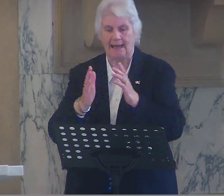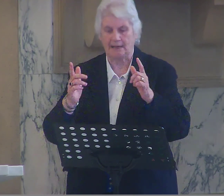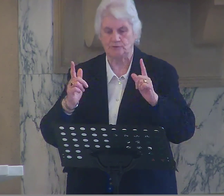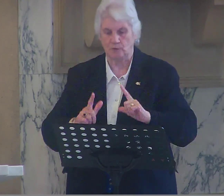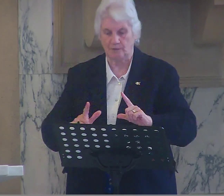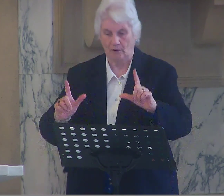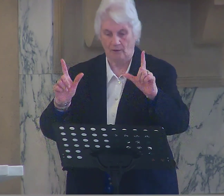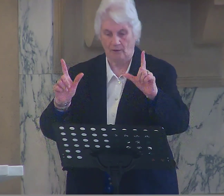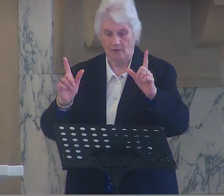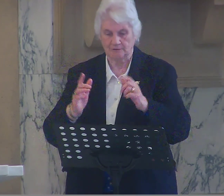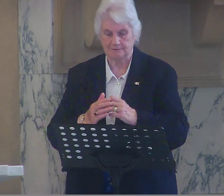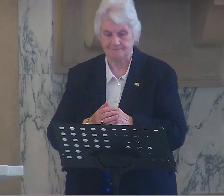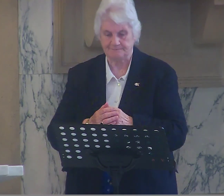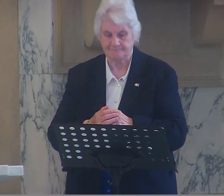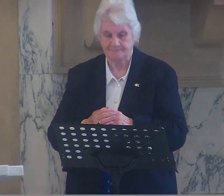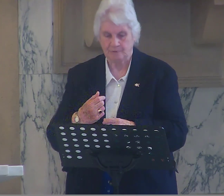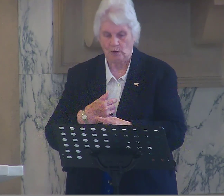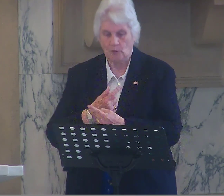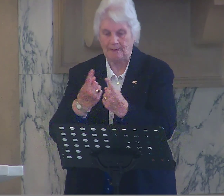We pray to the Lord.